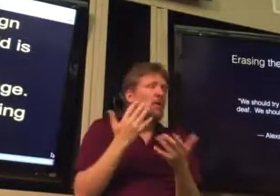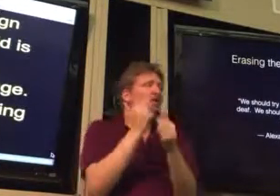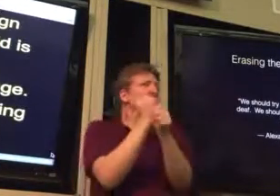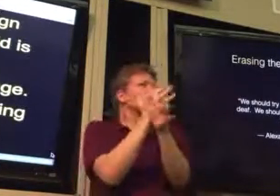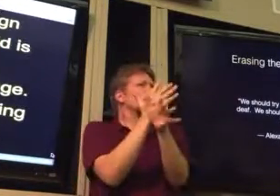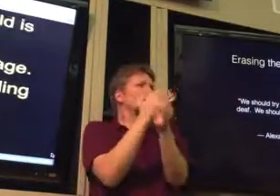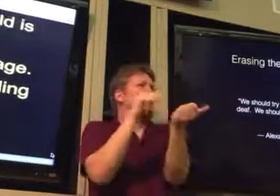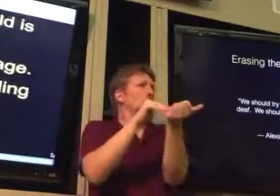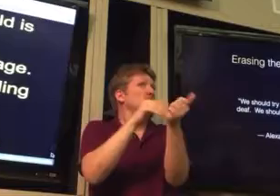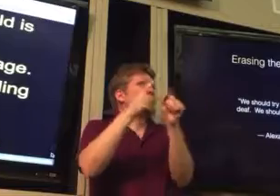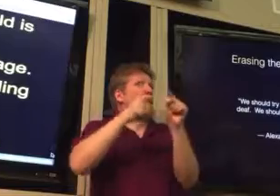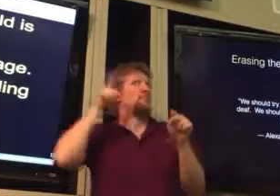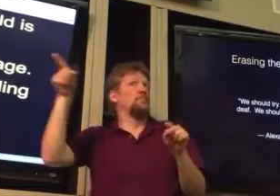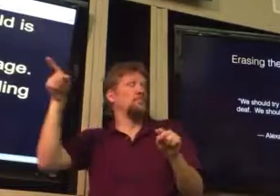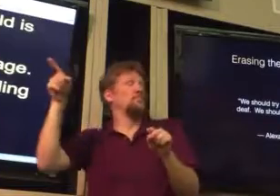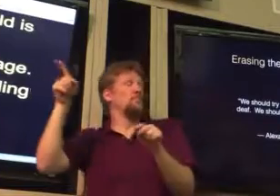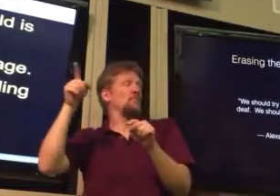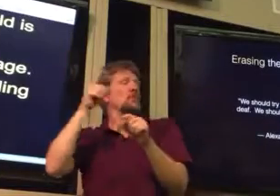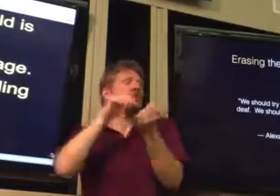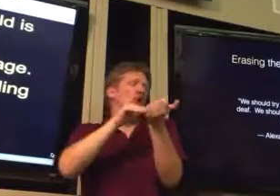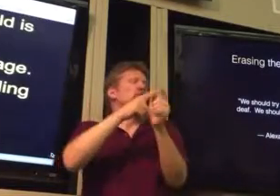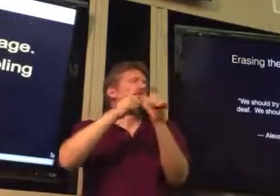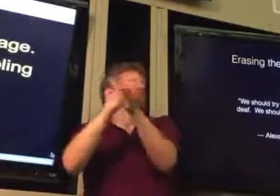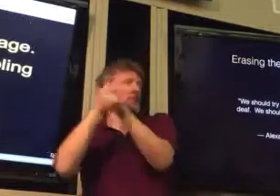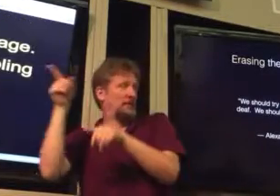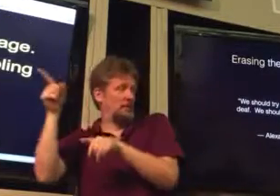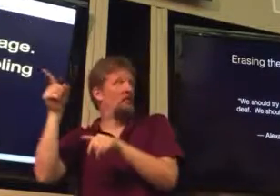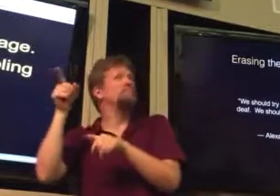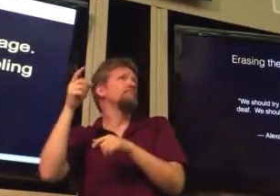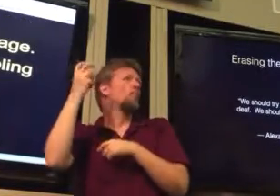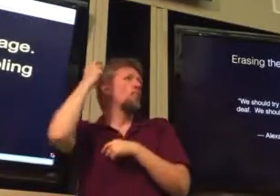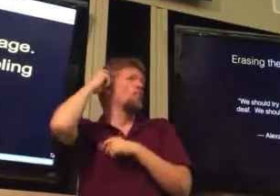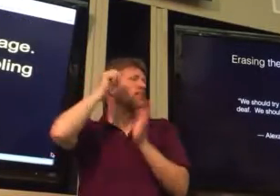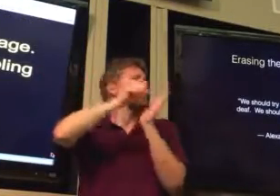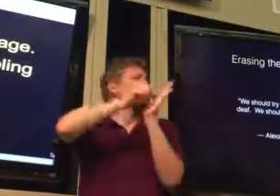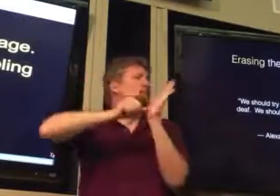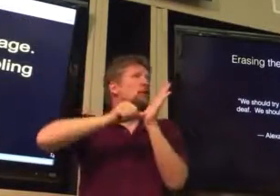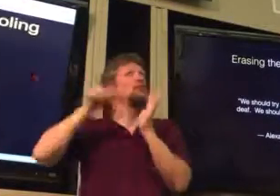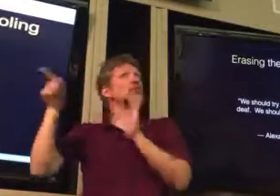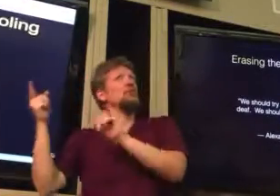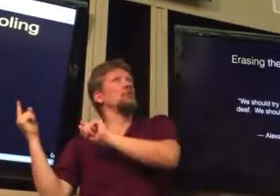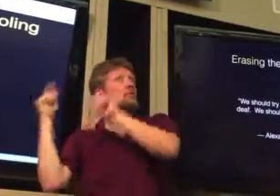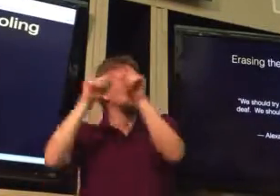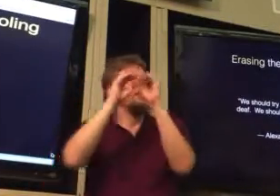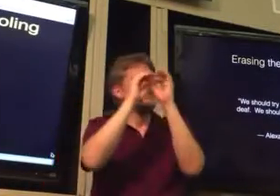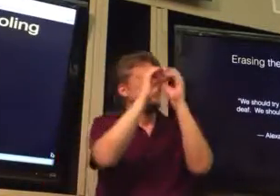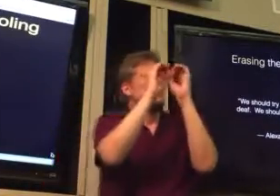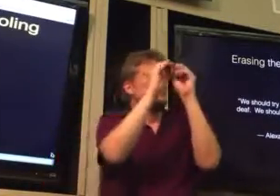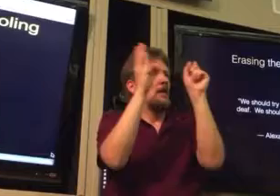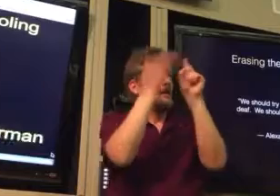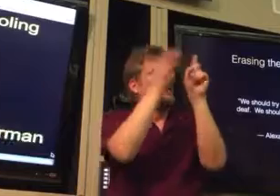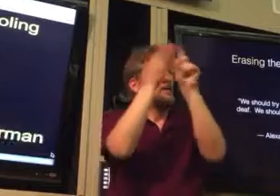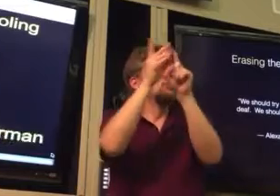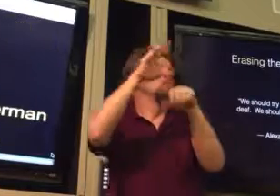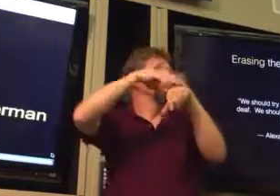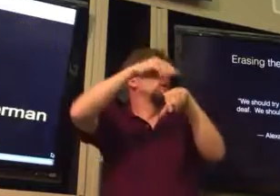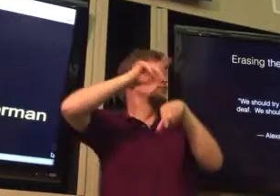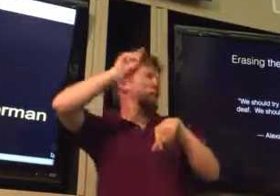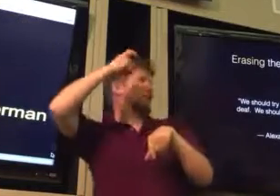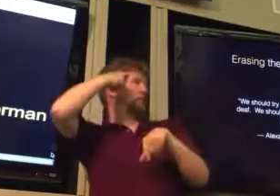years ago, a German doctor, or a doctor from Germany, who did cochlear implant surgeries, actually